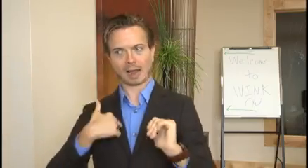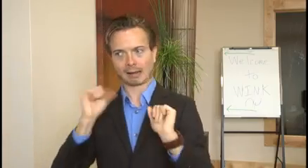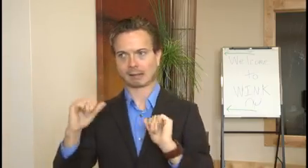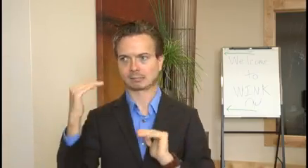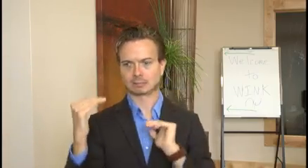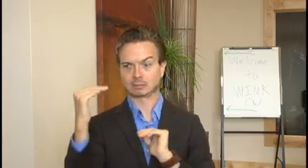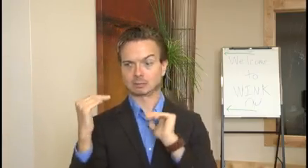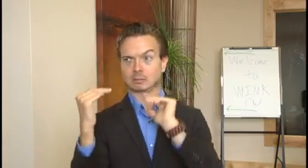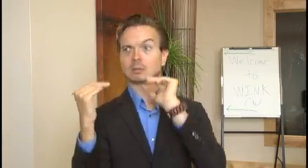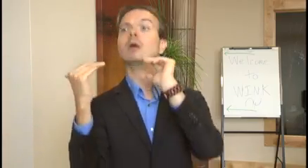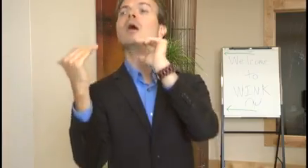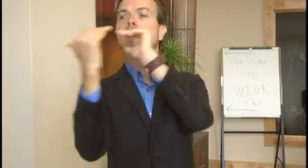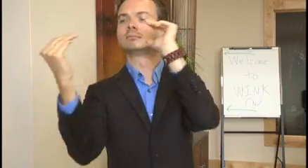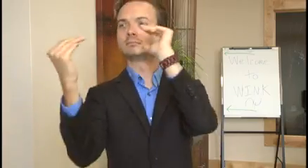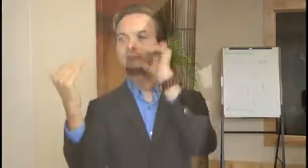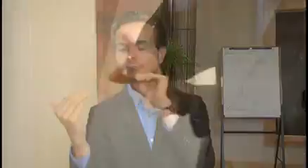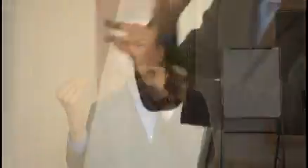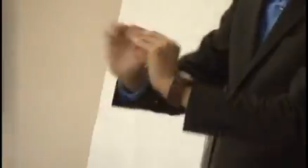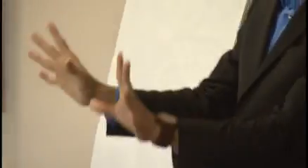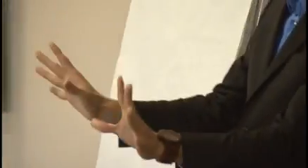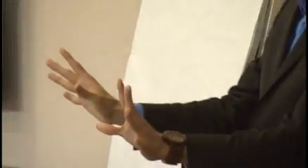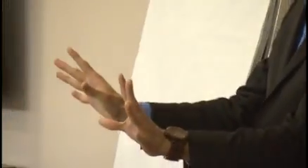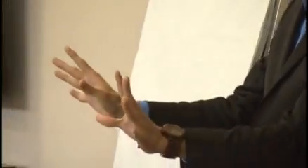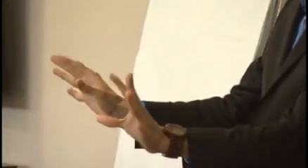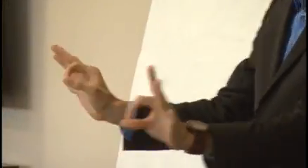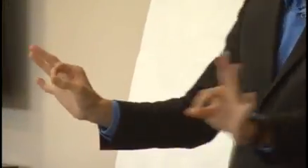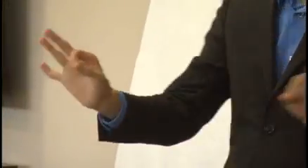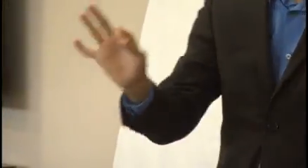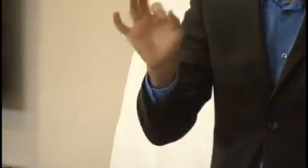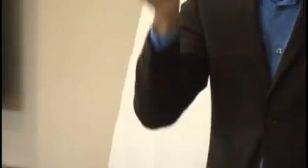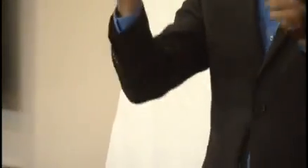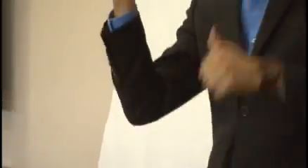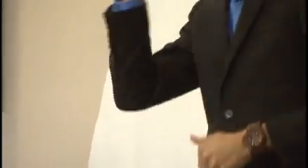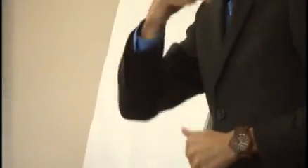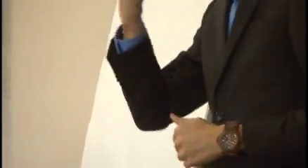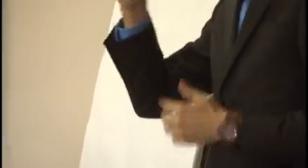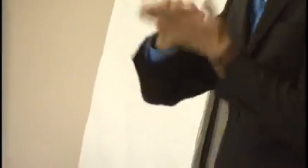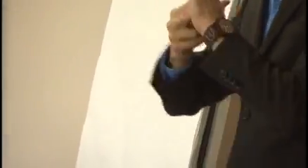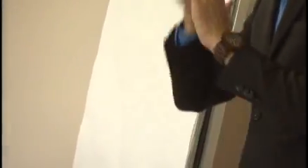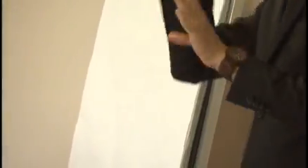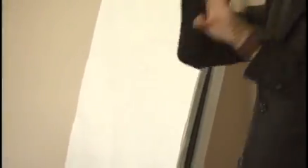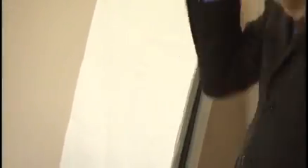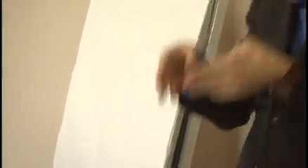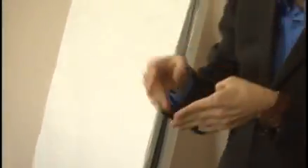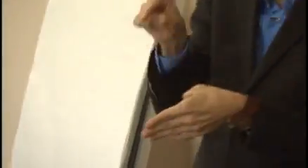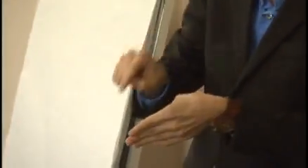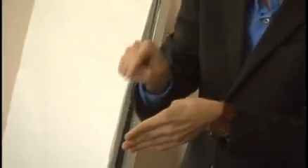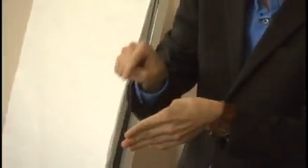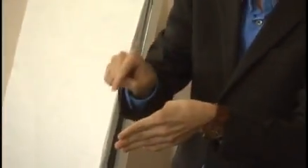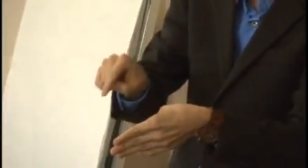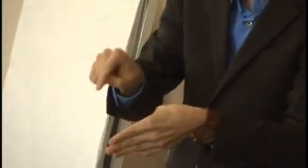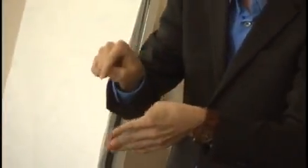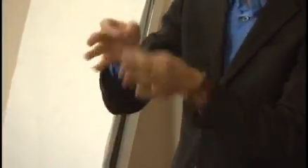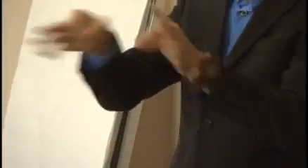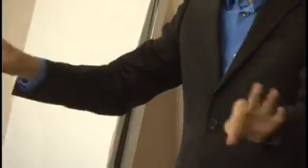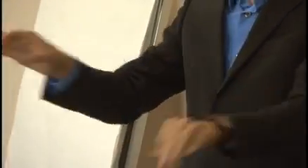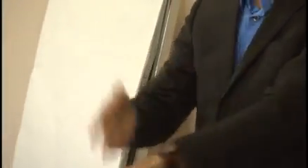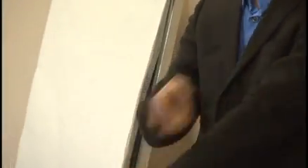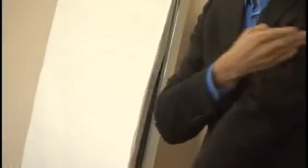ASL, and I'm hoping I can achieve that equivalency between English and ASL. That's our job, is to facilitate communication. And helping